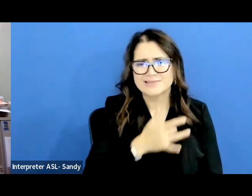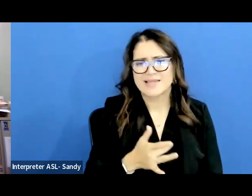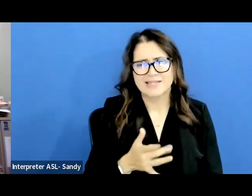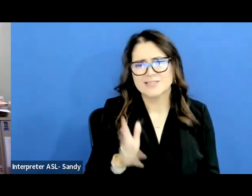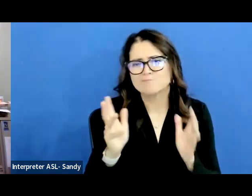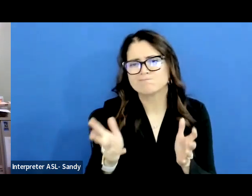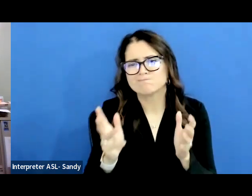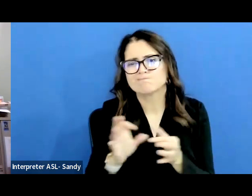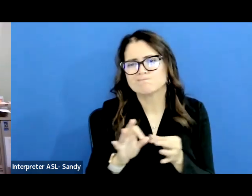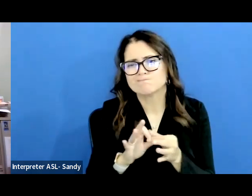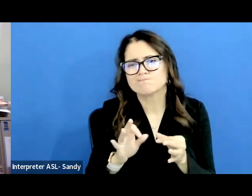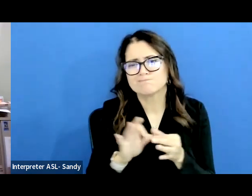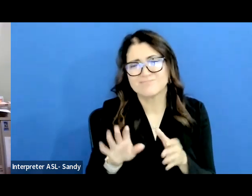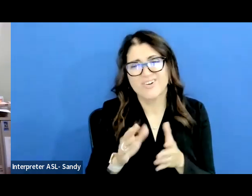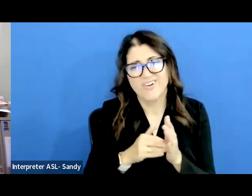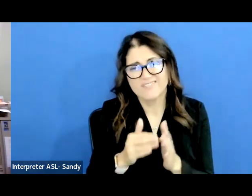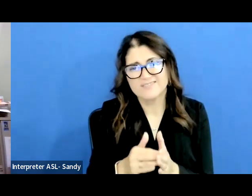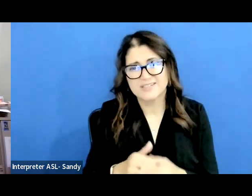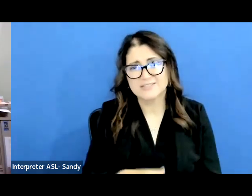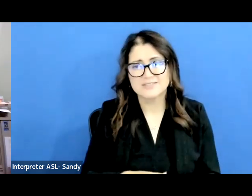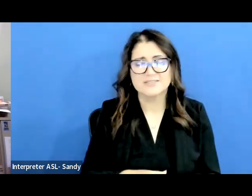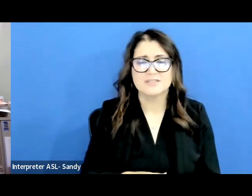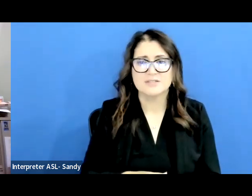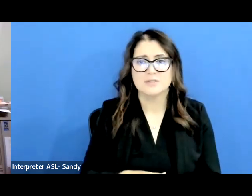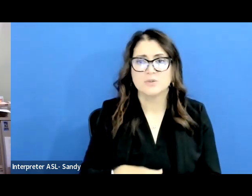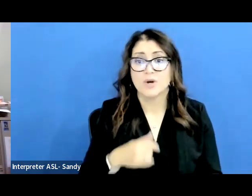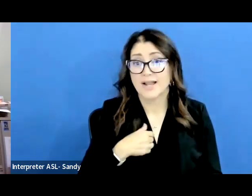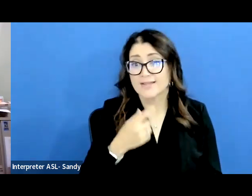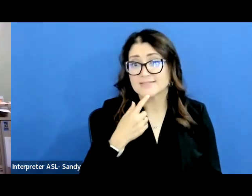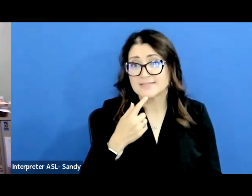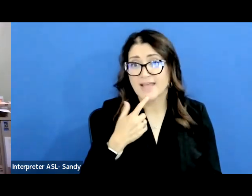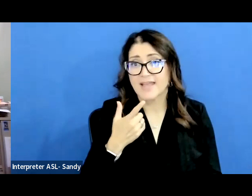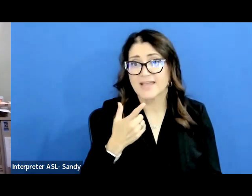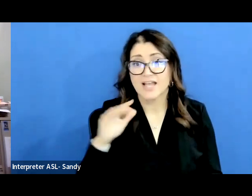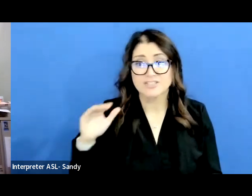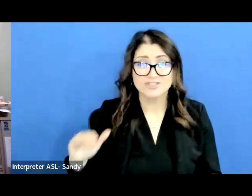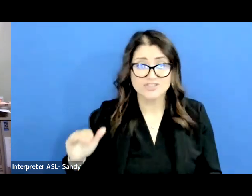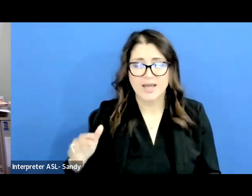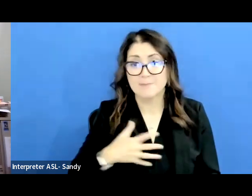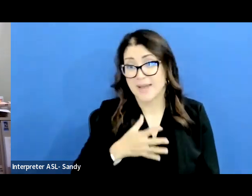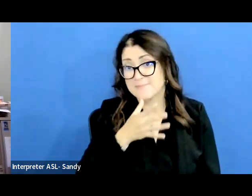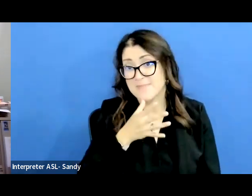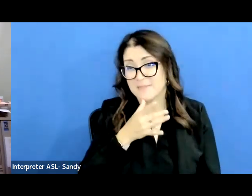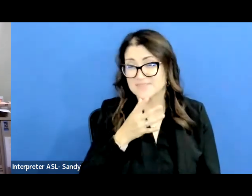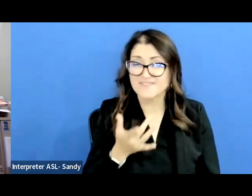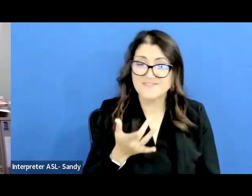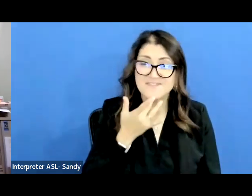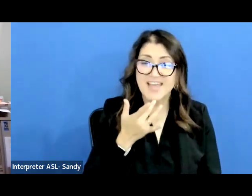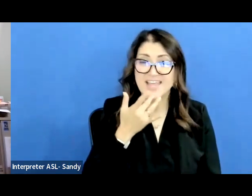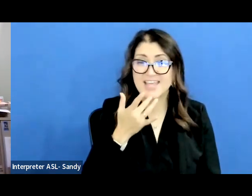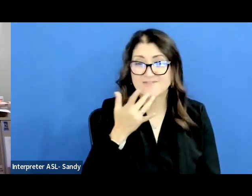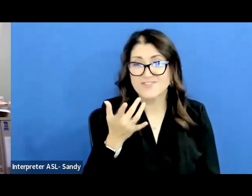lot. What I say as a child, my mother's favorite saying was